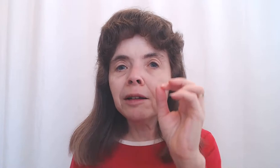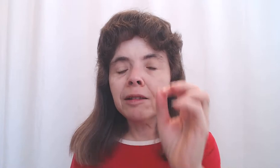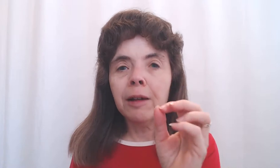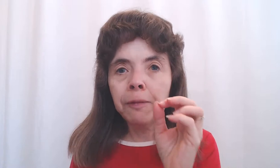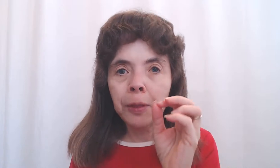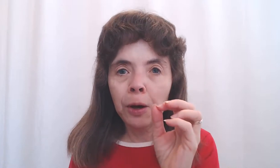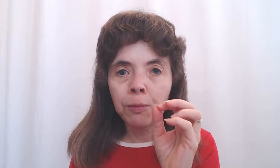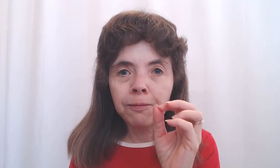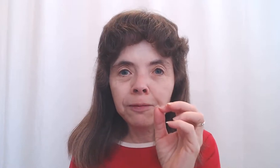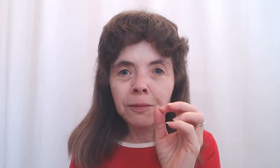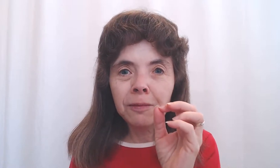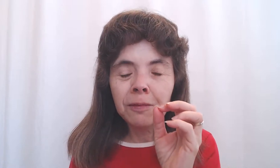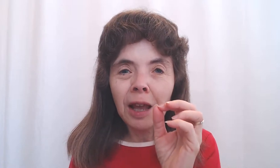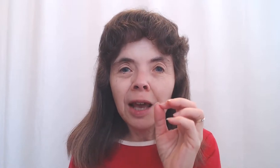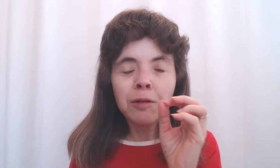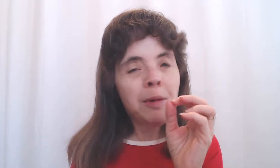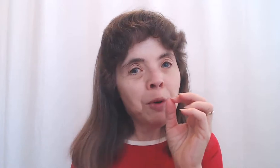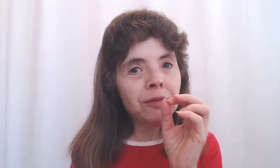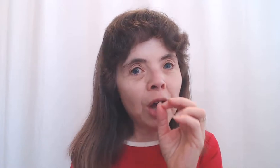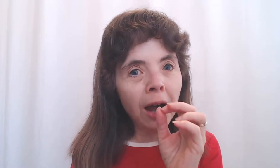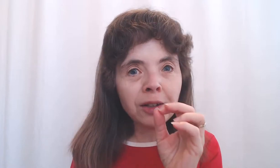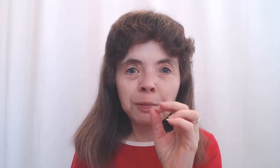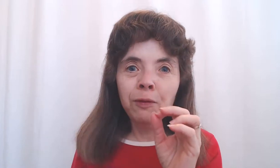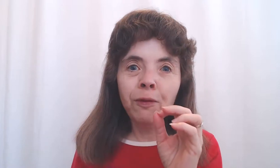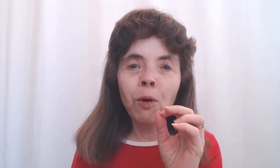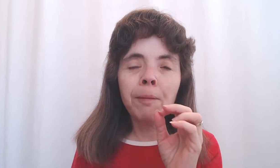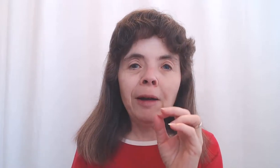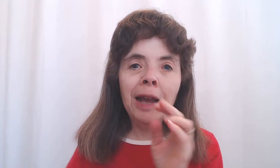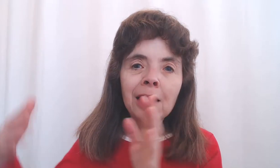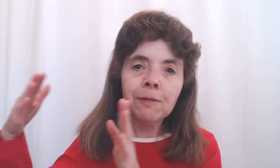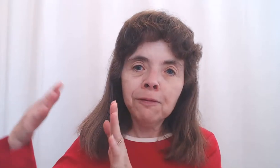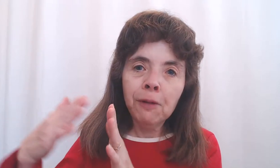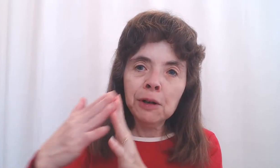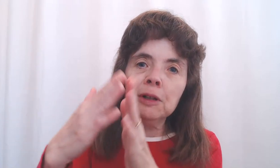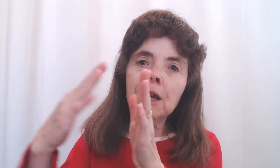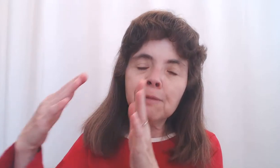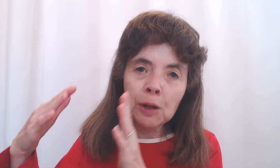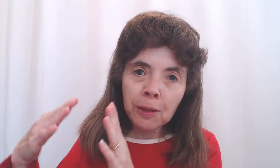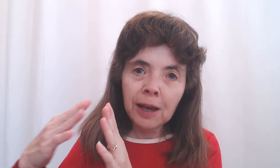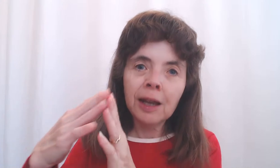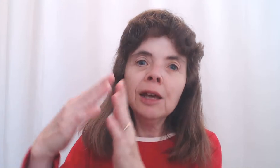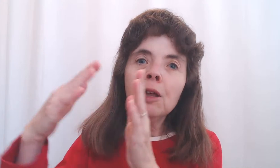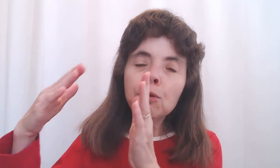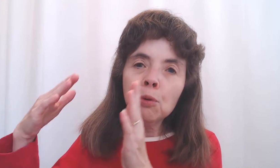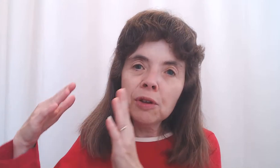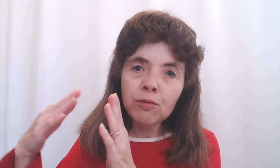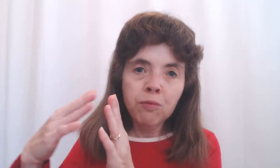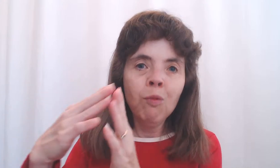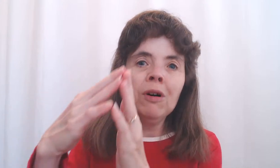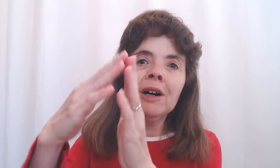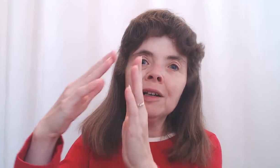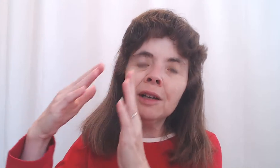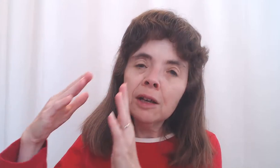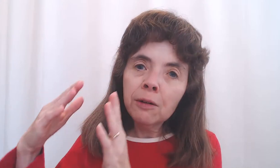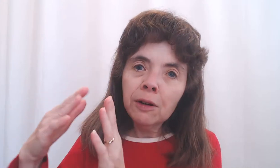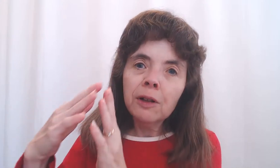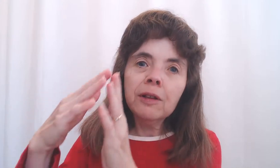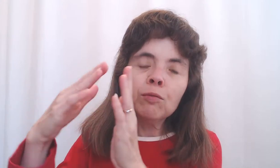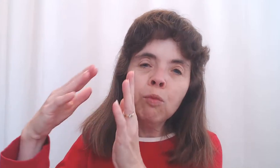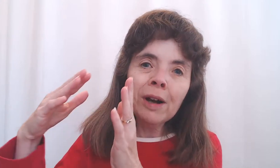itself though? And remember, I've talked before about not funneling everything through this one, this one